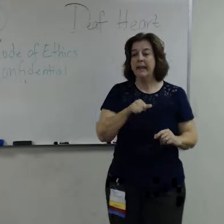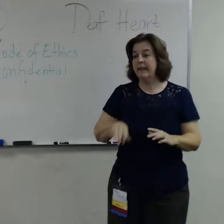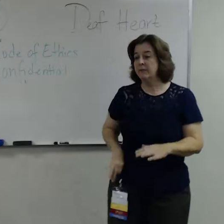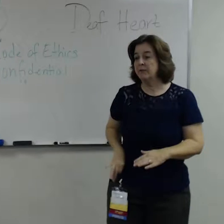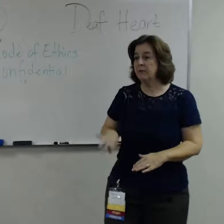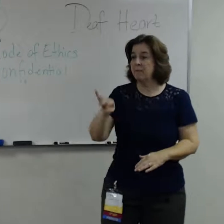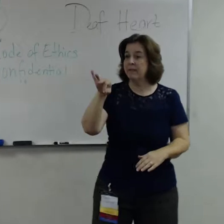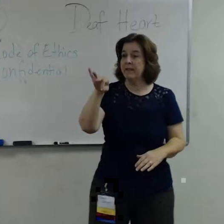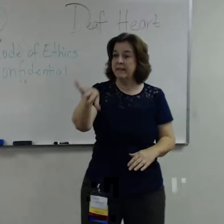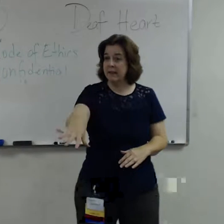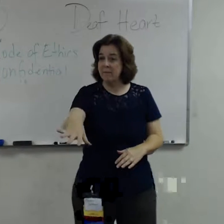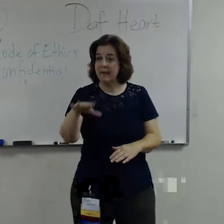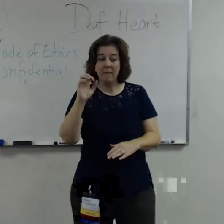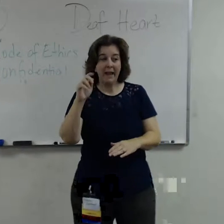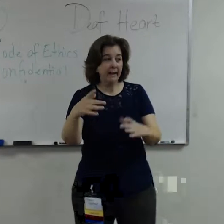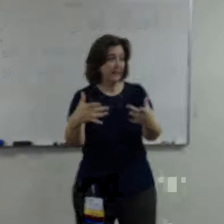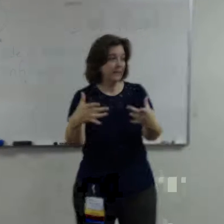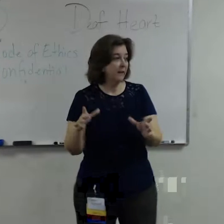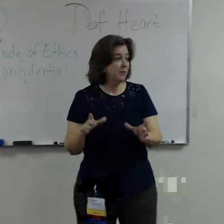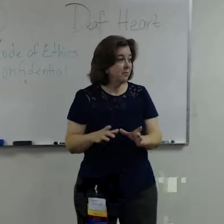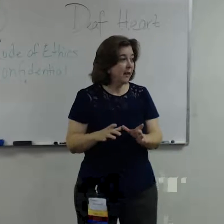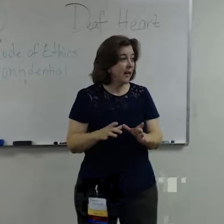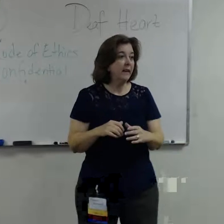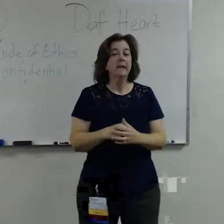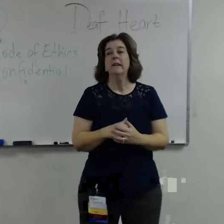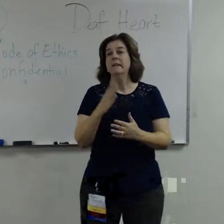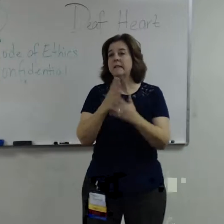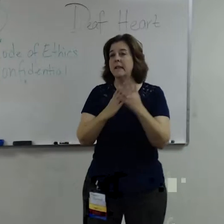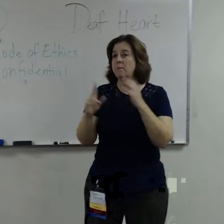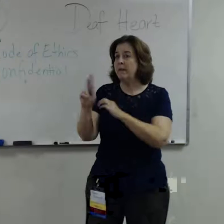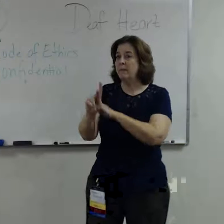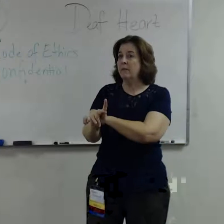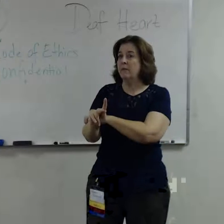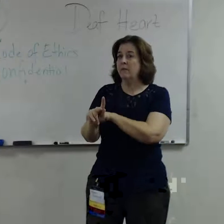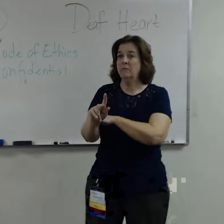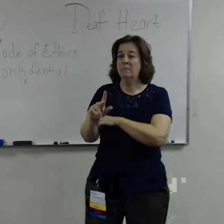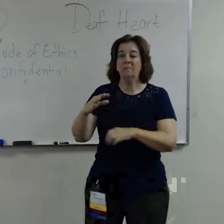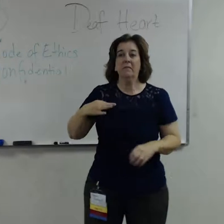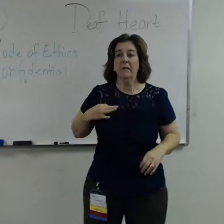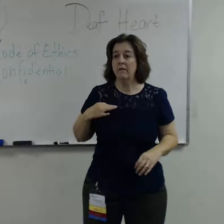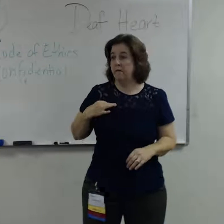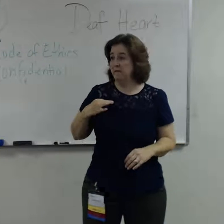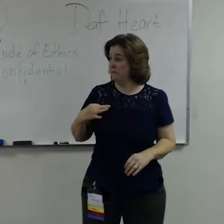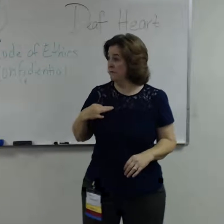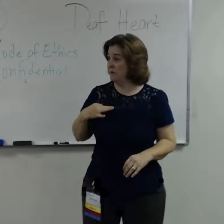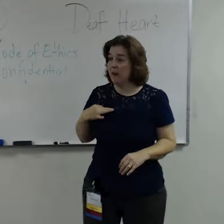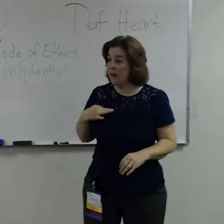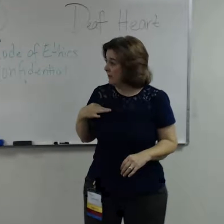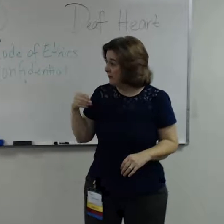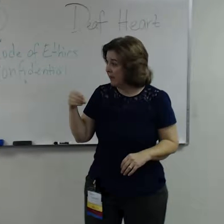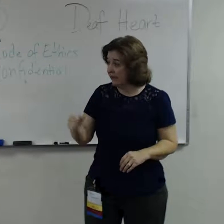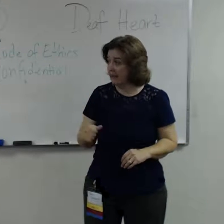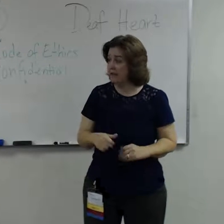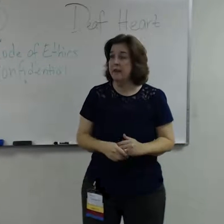then they turn around and put that same money back in the collection plate. Some people do not get paid.